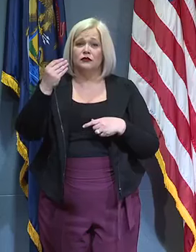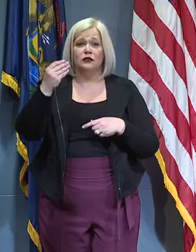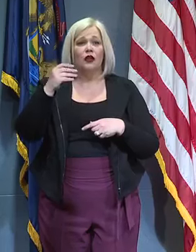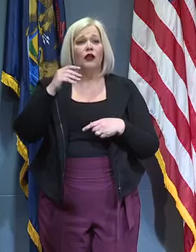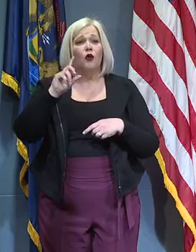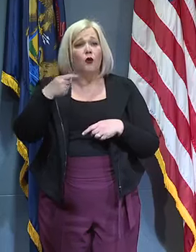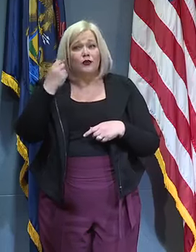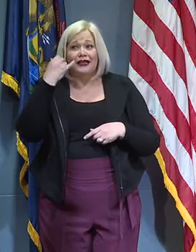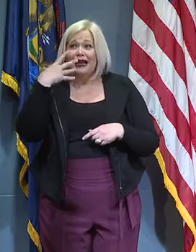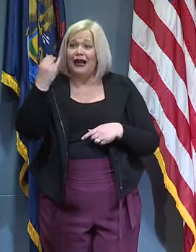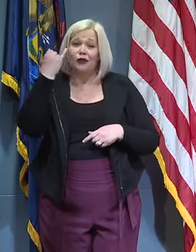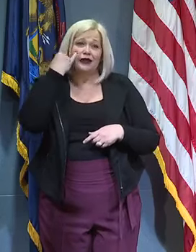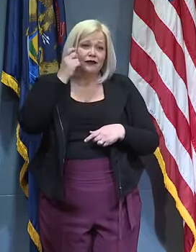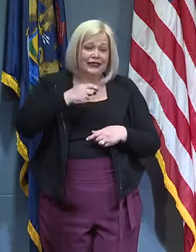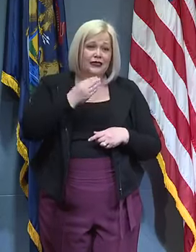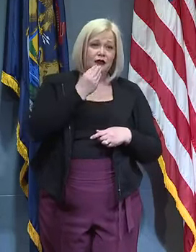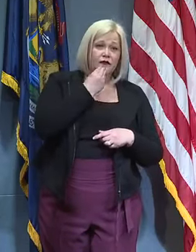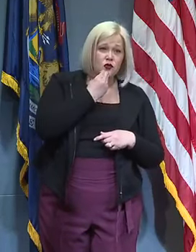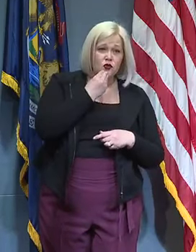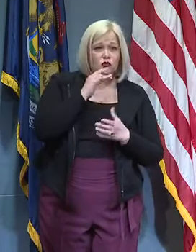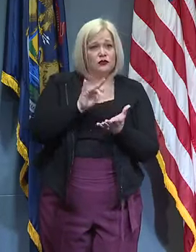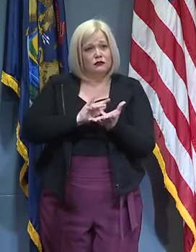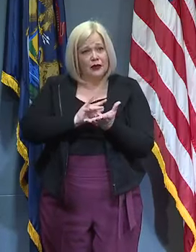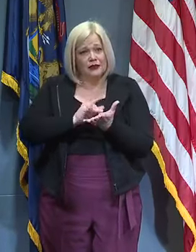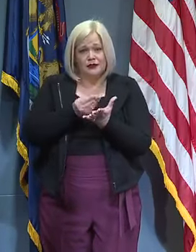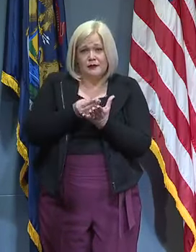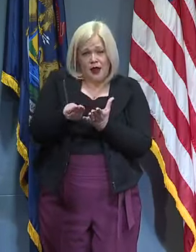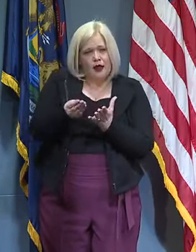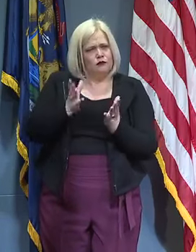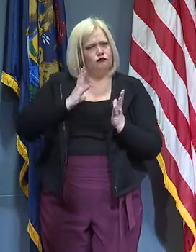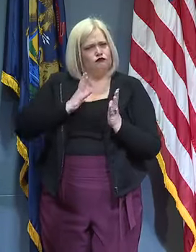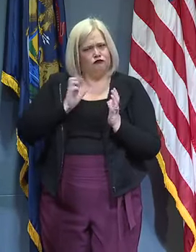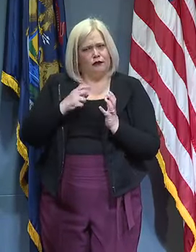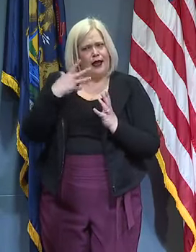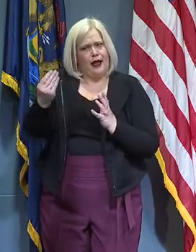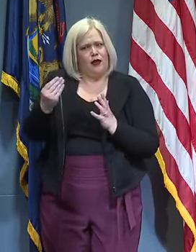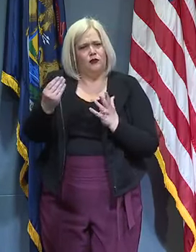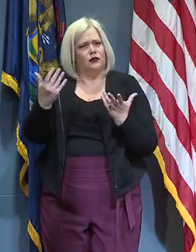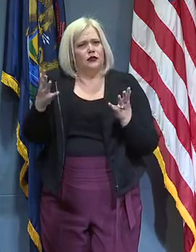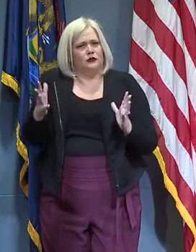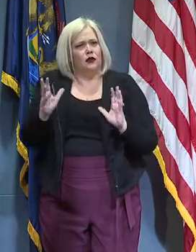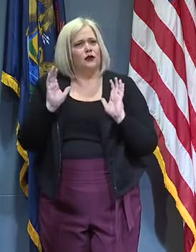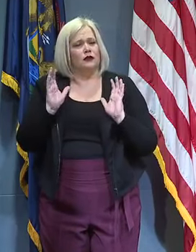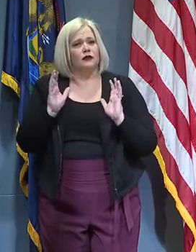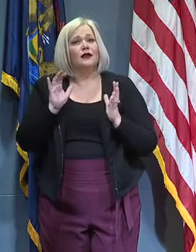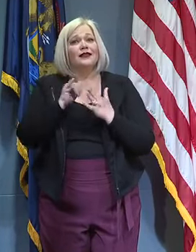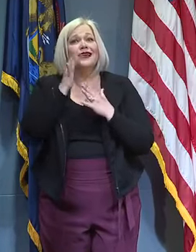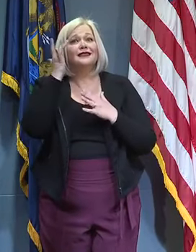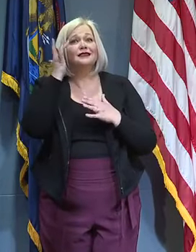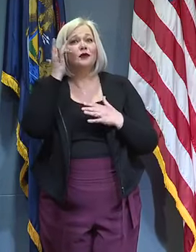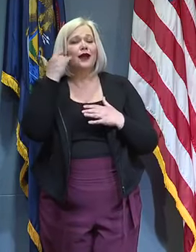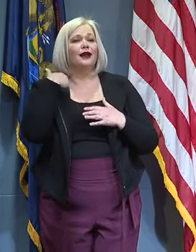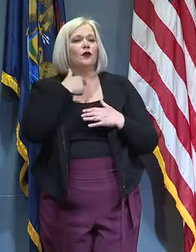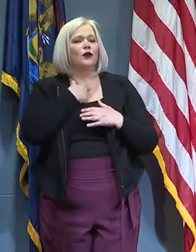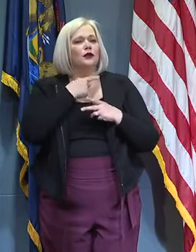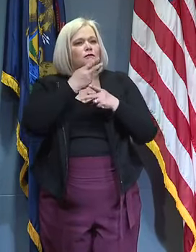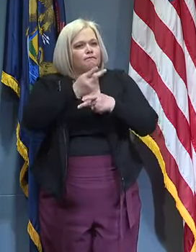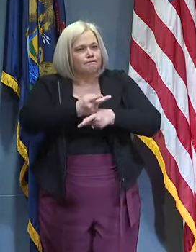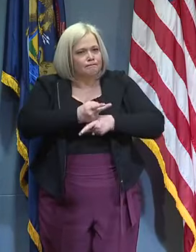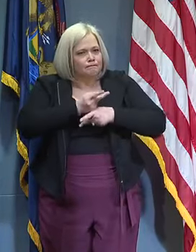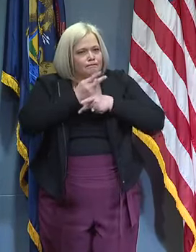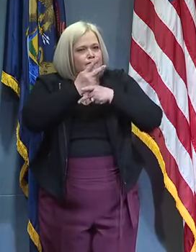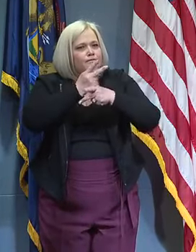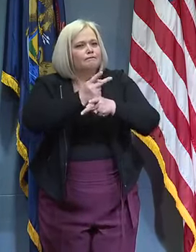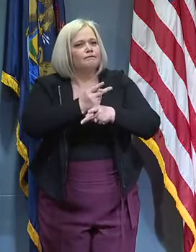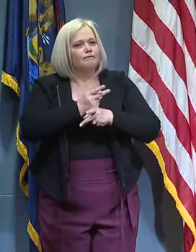food, medicine, or to do these low public health risk jobs. That's why we are cautiously optimistic